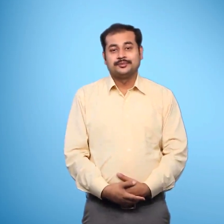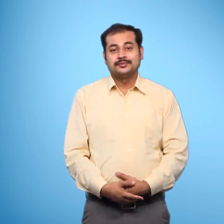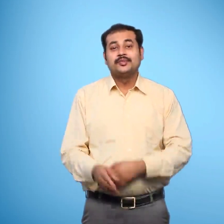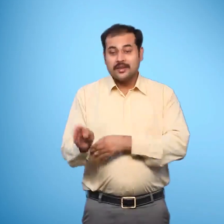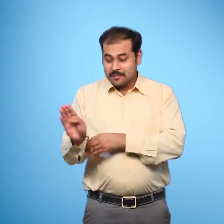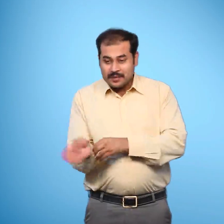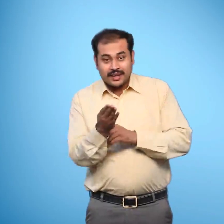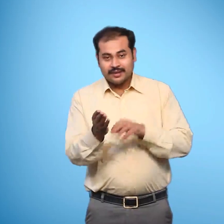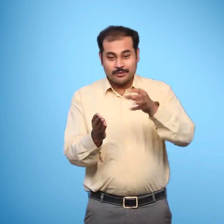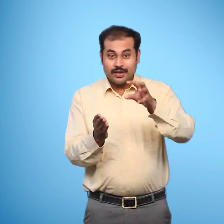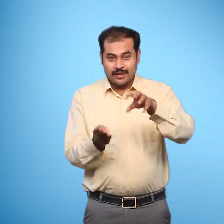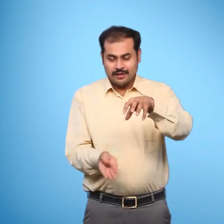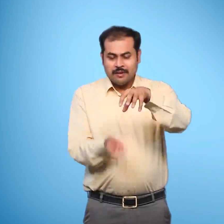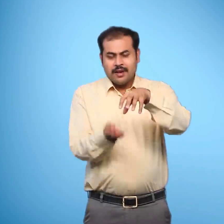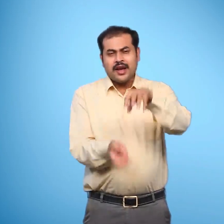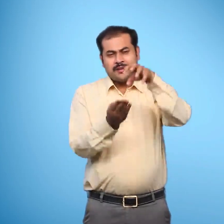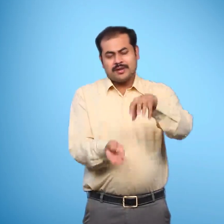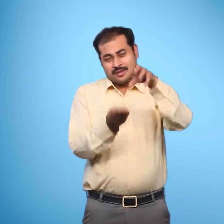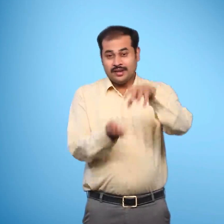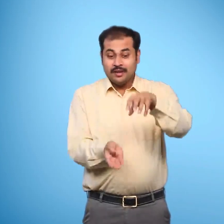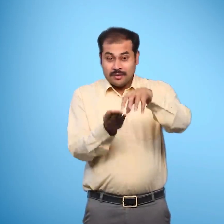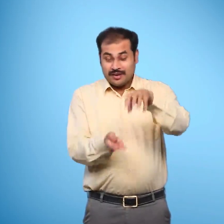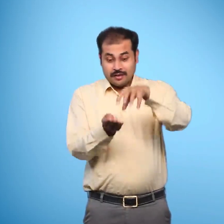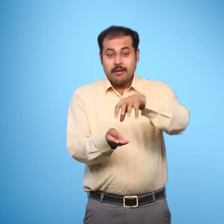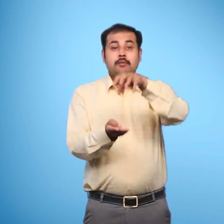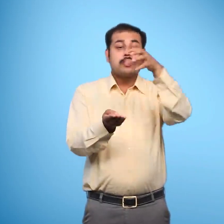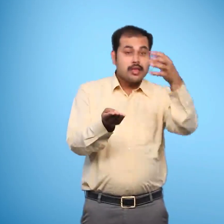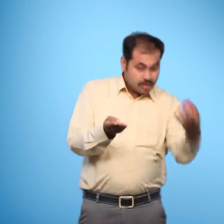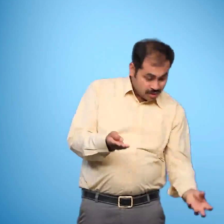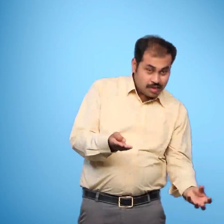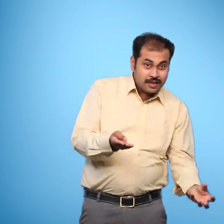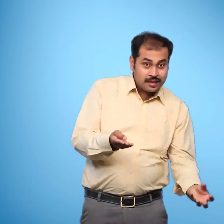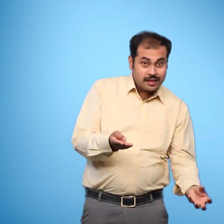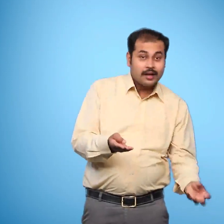they toss the ball on their bats until it falls.